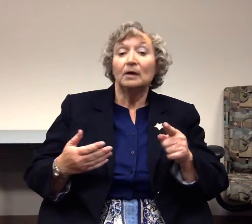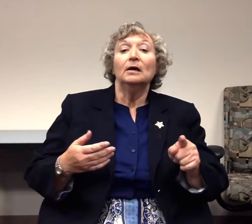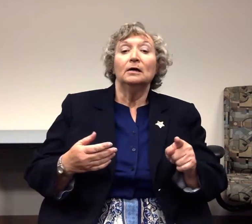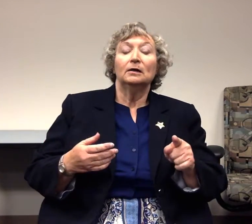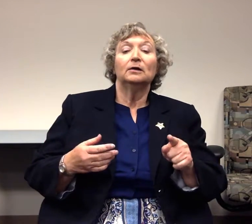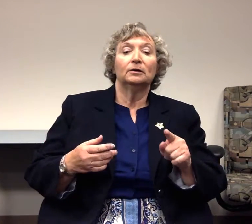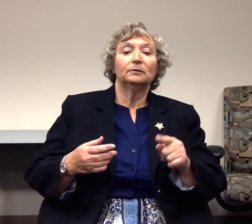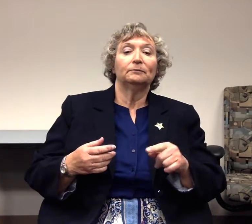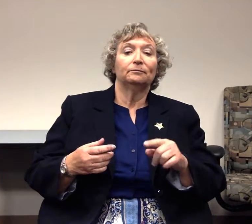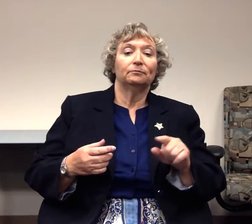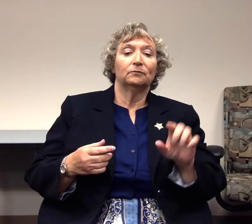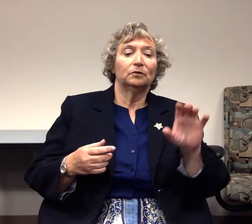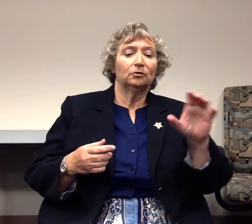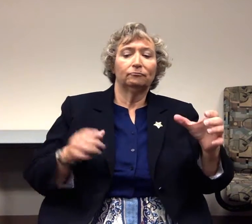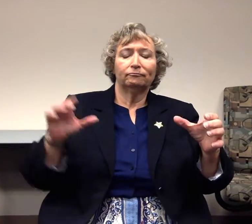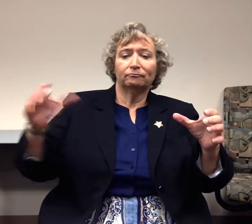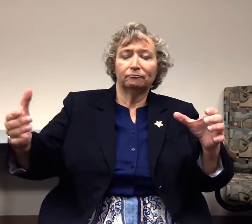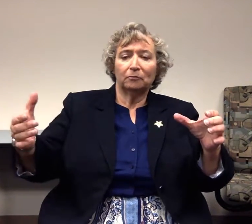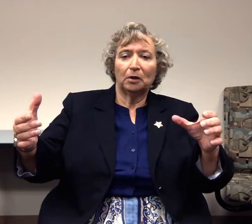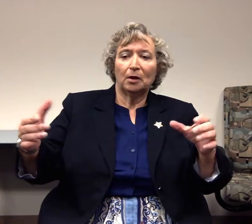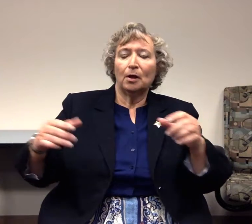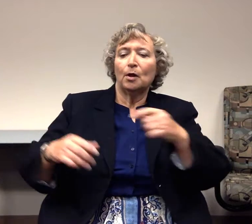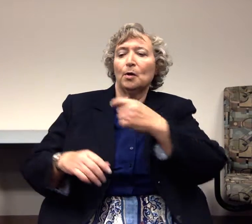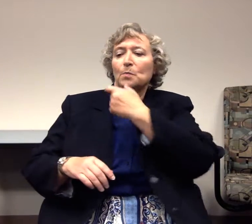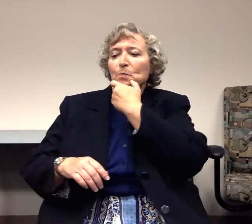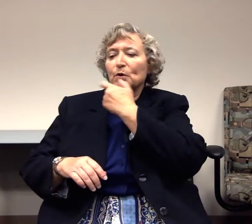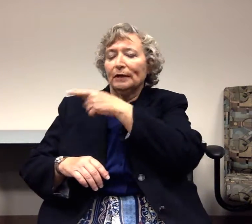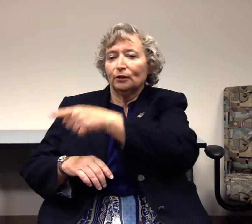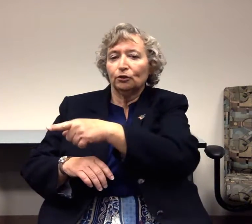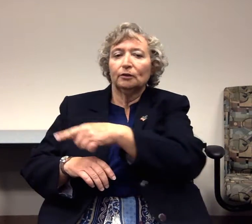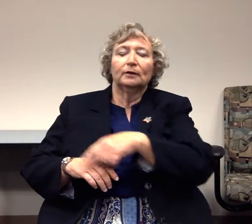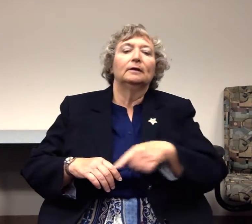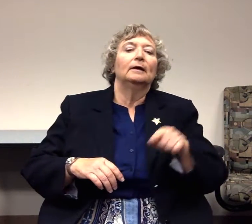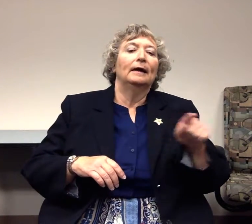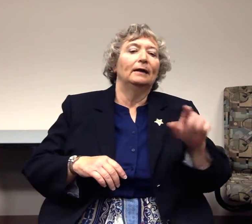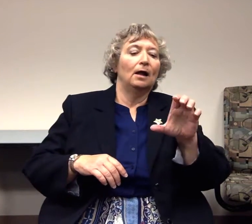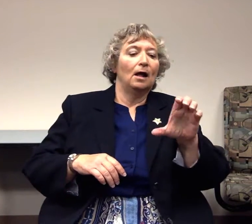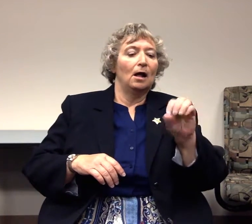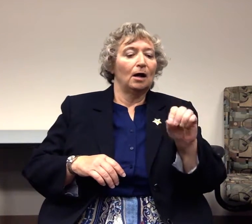have Washington's here. So you can put 2 columns on your paper. Don't have to be long column.